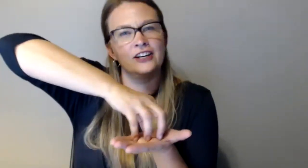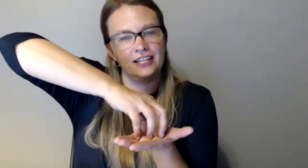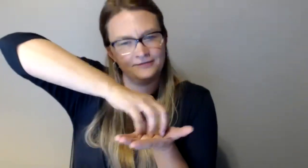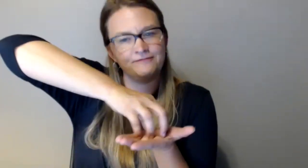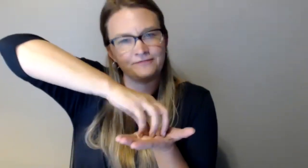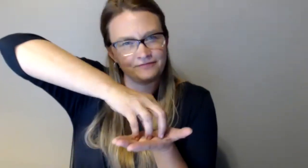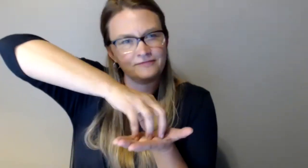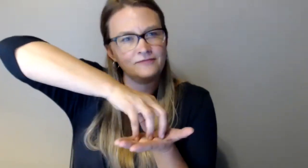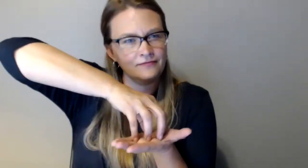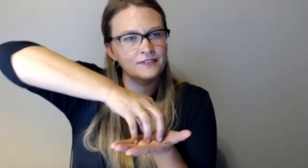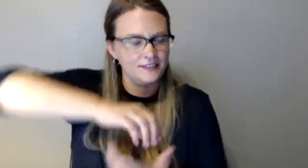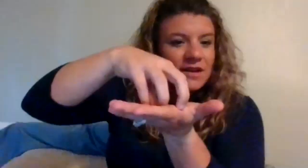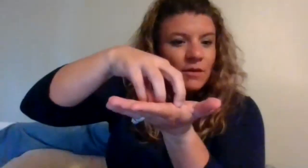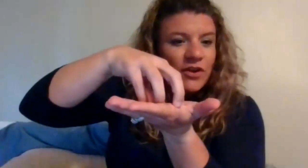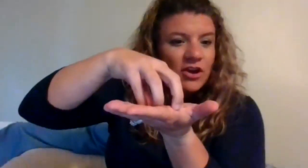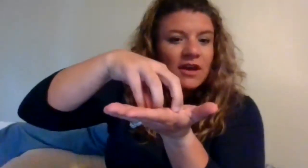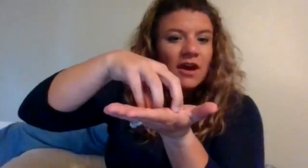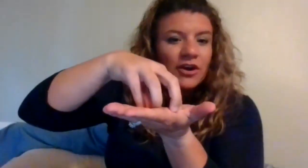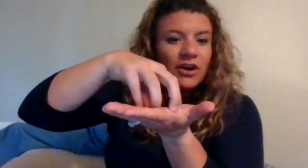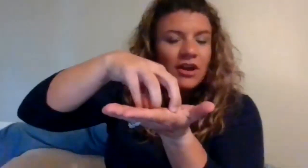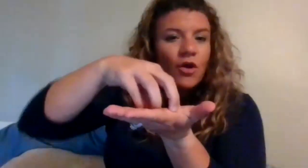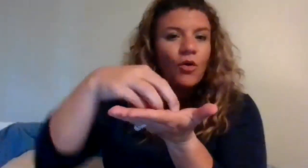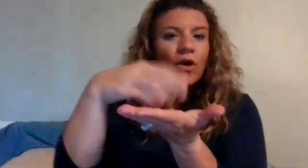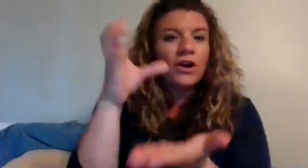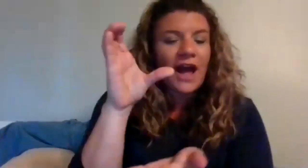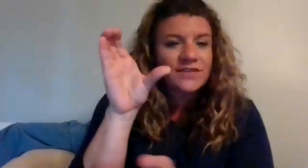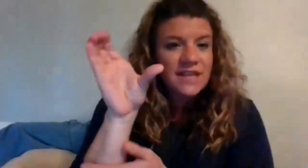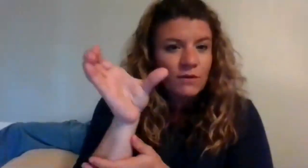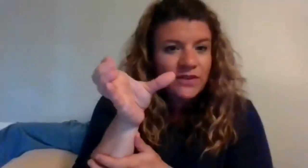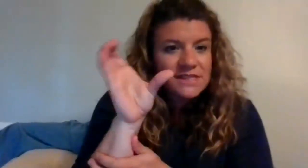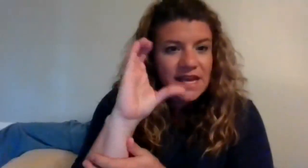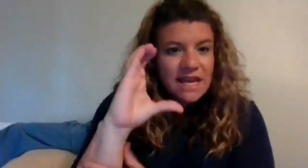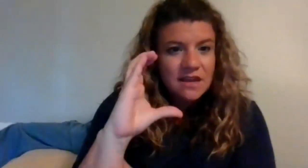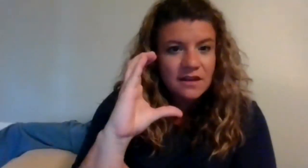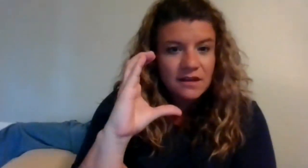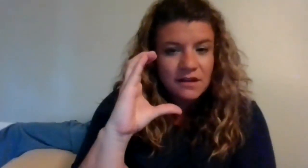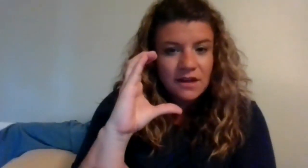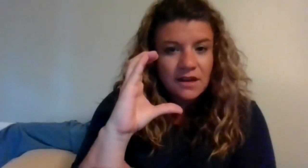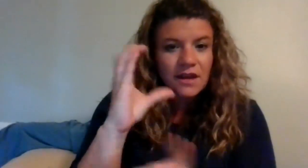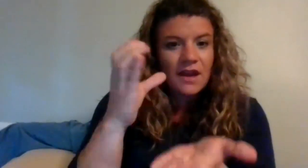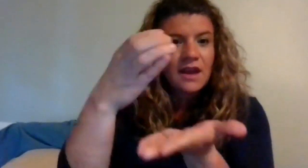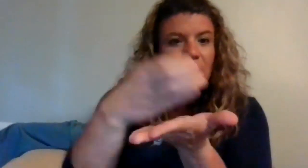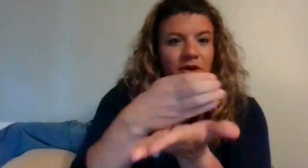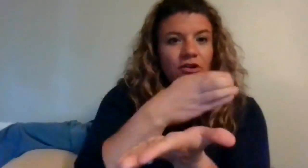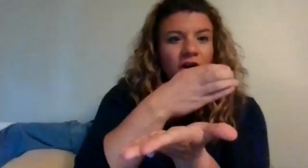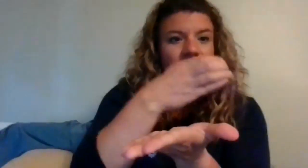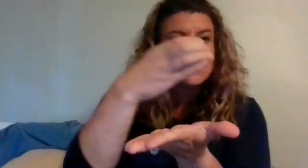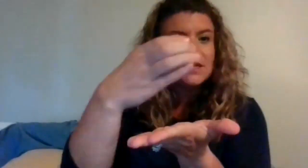This way, like you're cutting it with a cookie cutter. Or I've seen with the C and coming across this